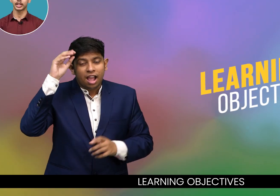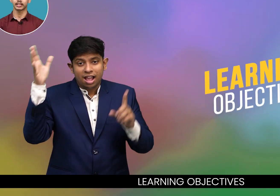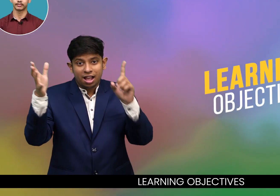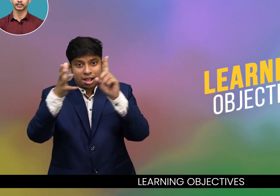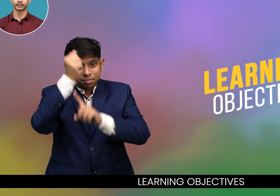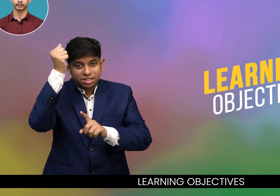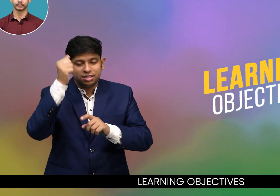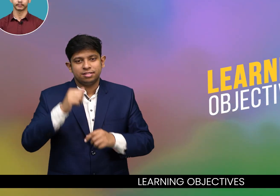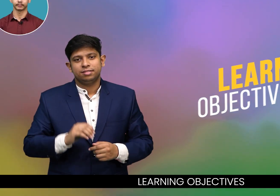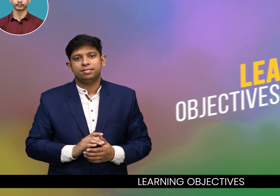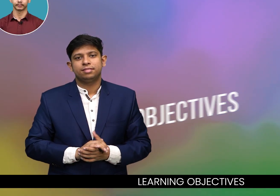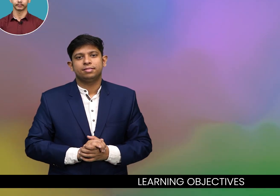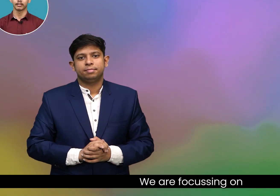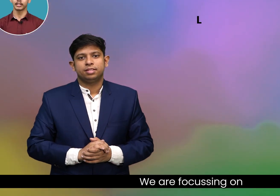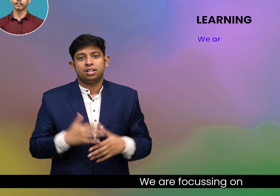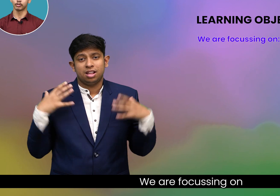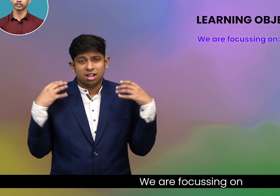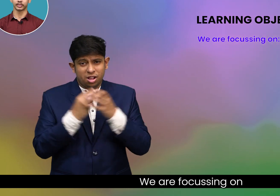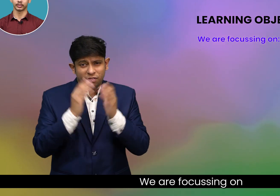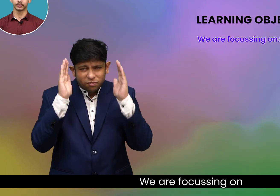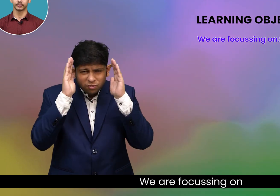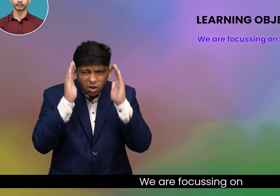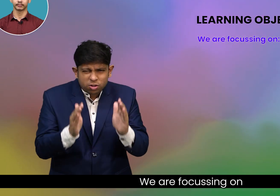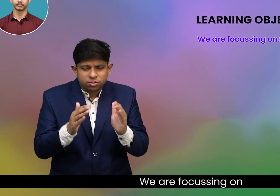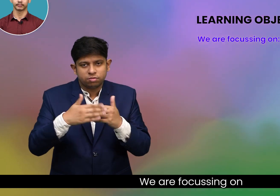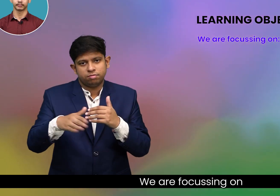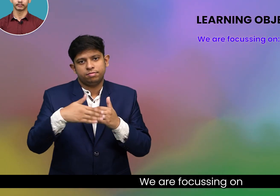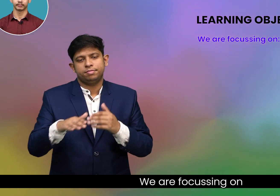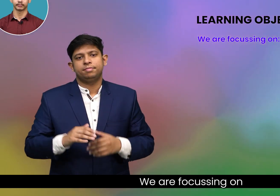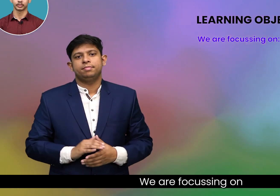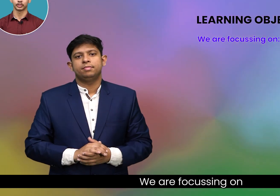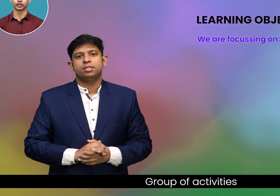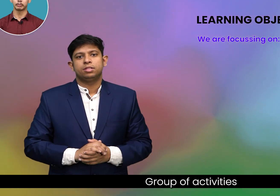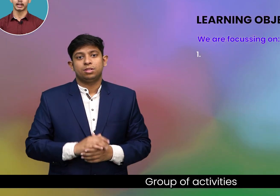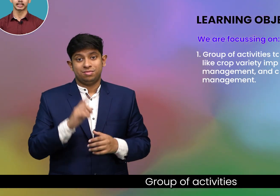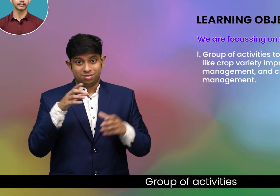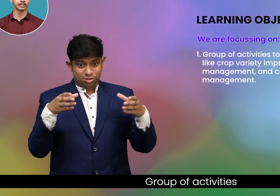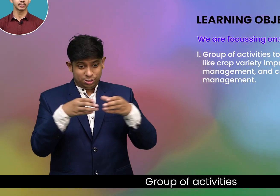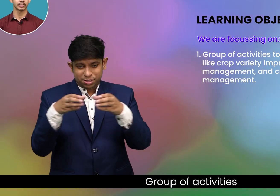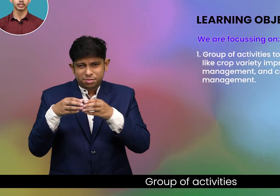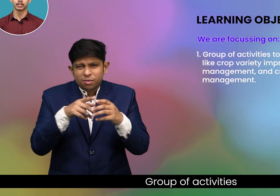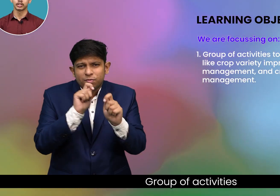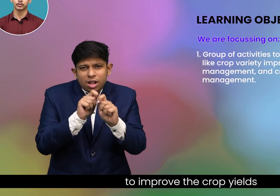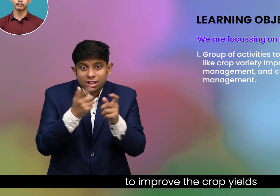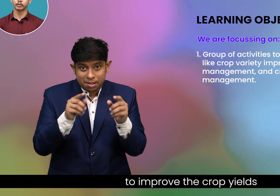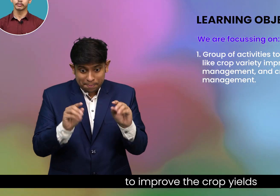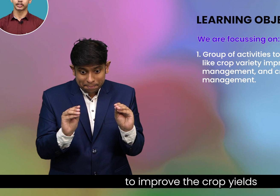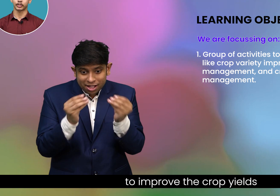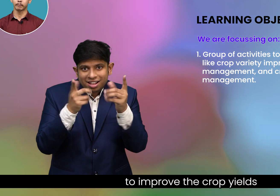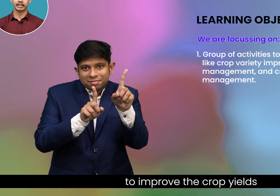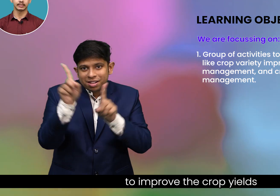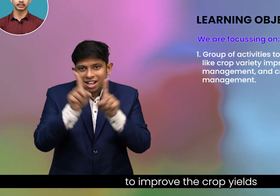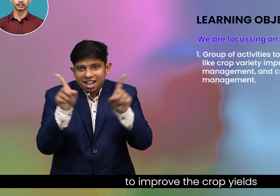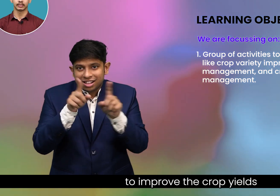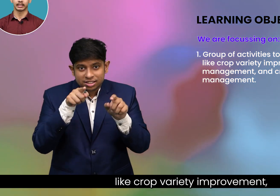Learning objectives. We are focusing on group of activities to improve the